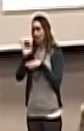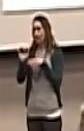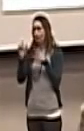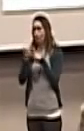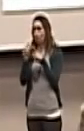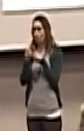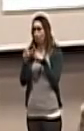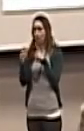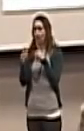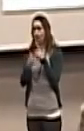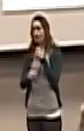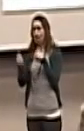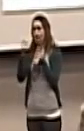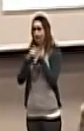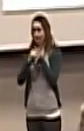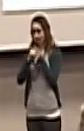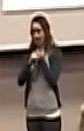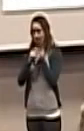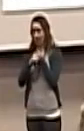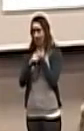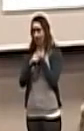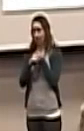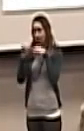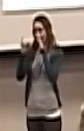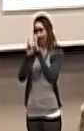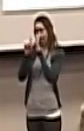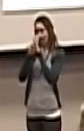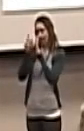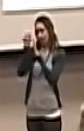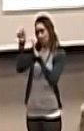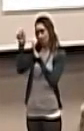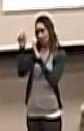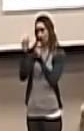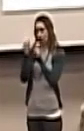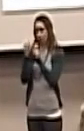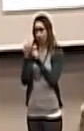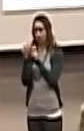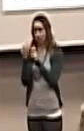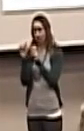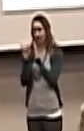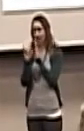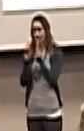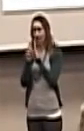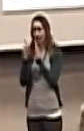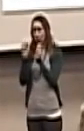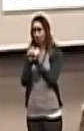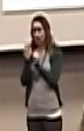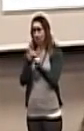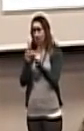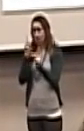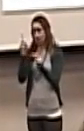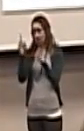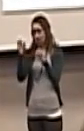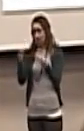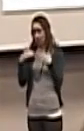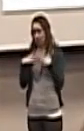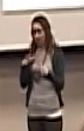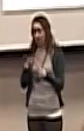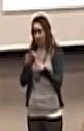to use this name to identify himself with those whom he has chosen to have a special